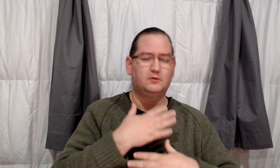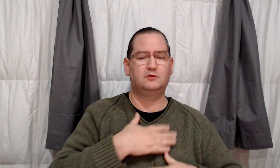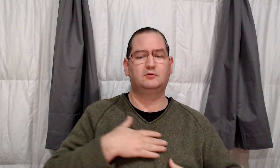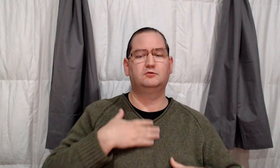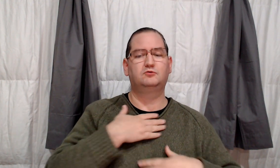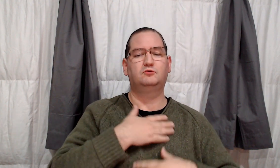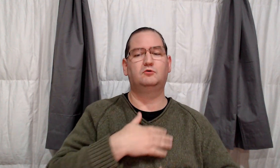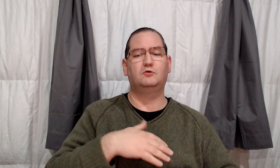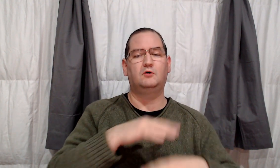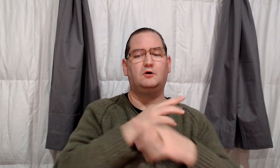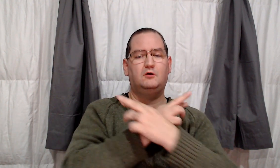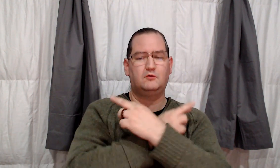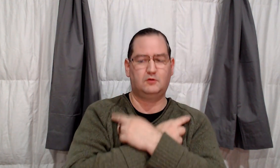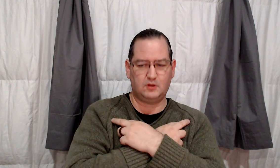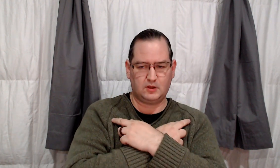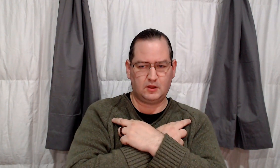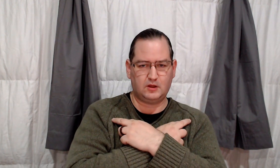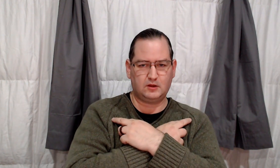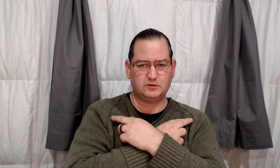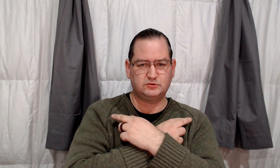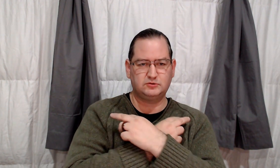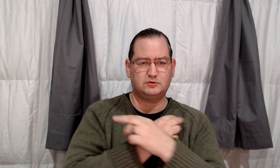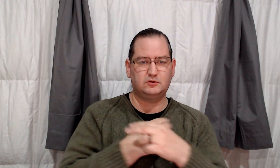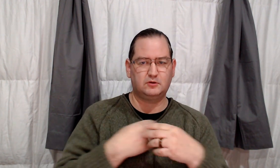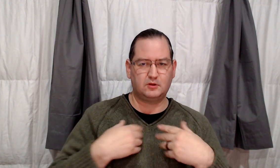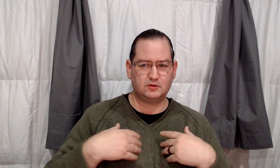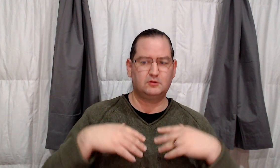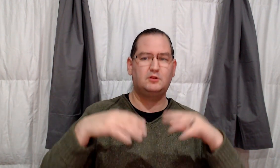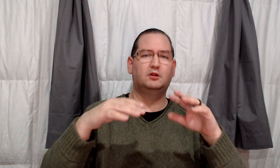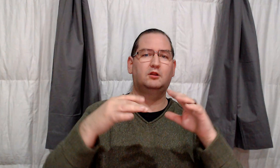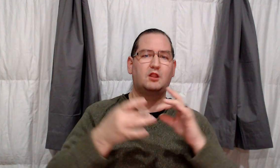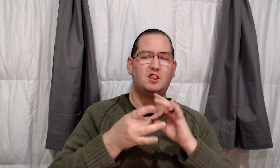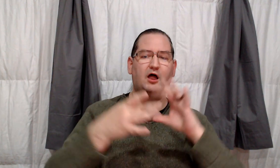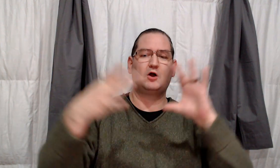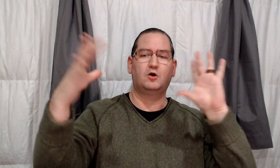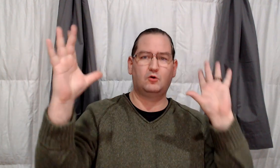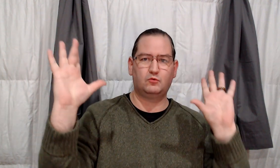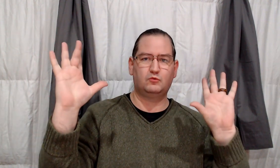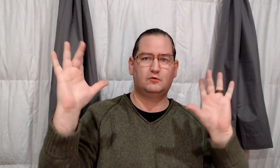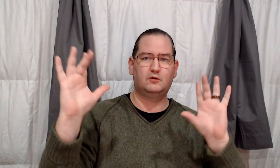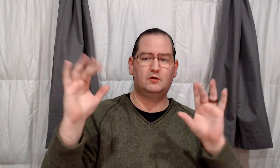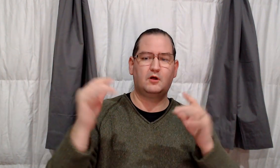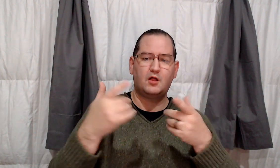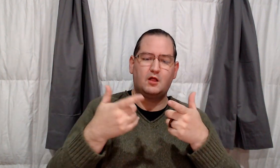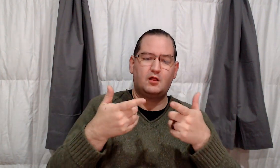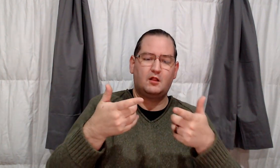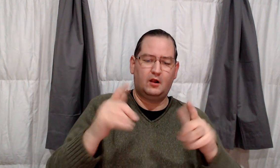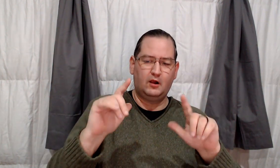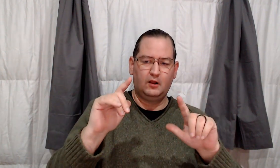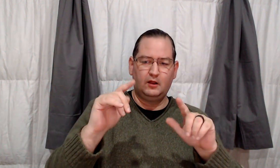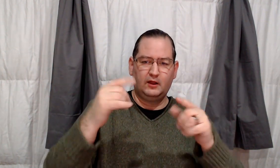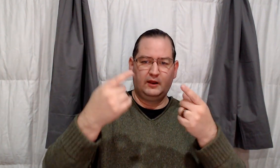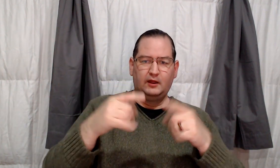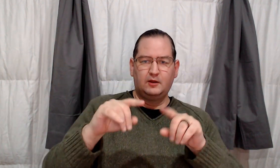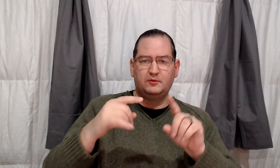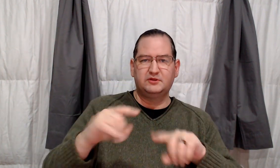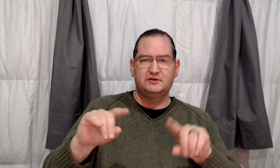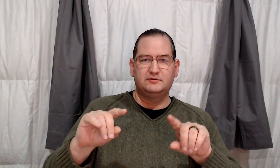Allowing events to occur in your own time, in your own way. A drifting down.